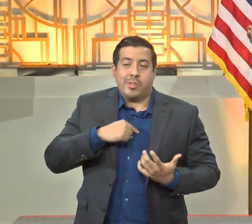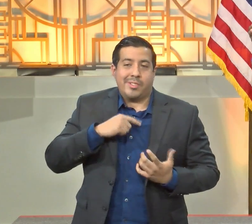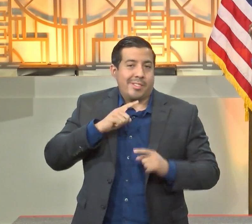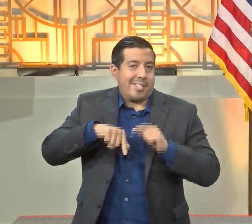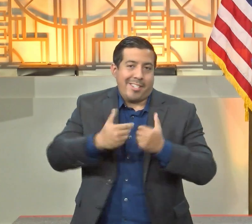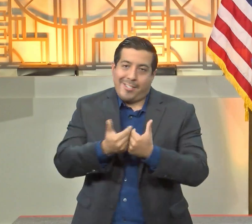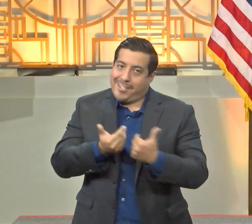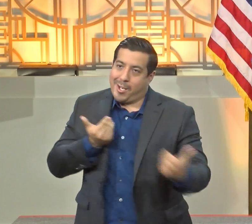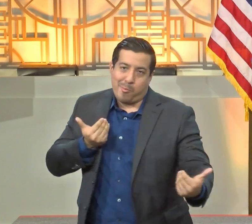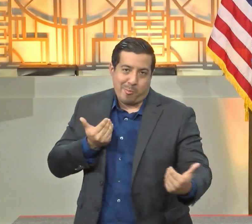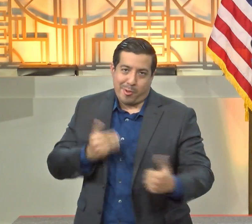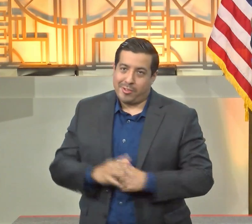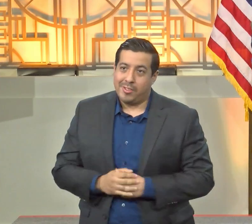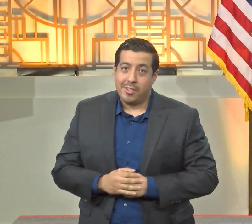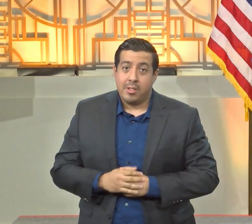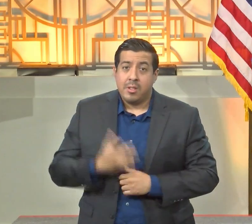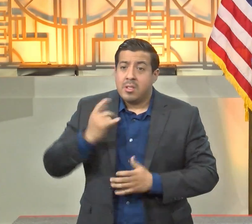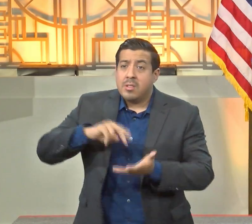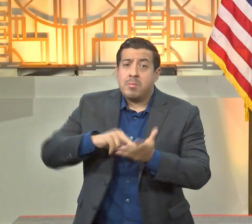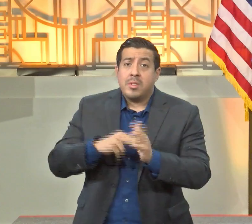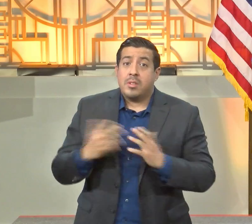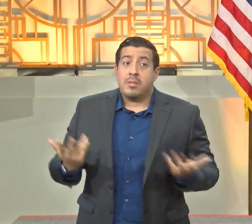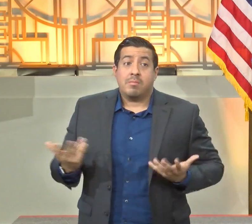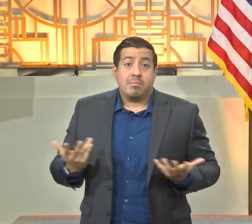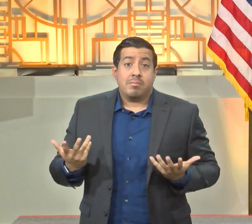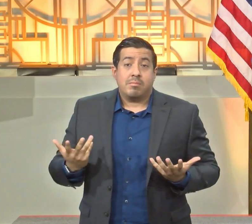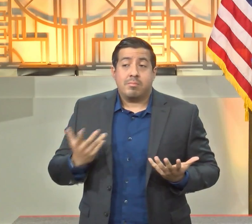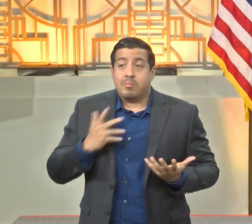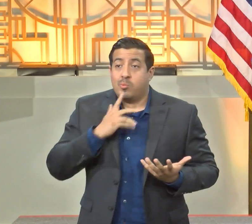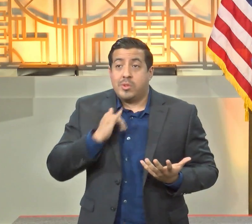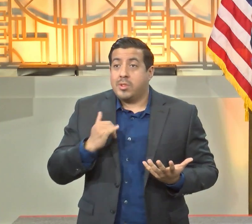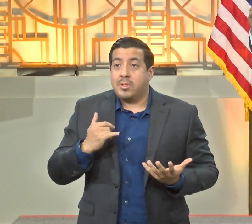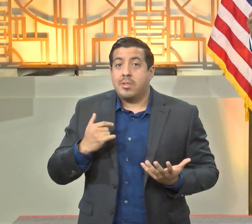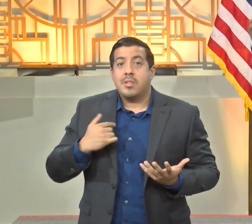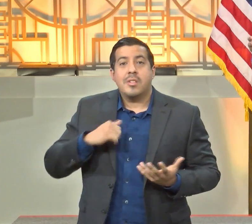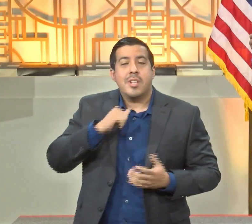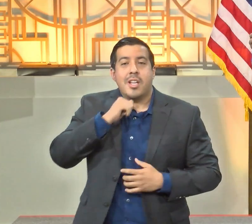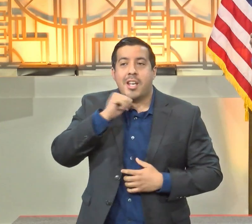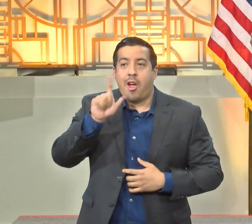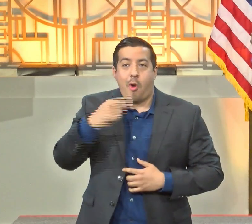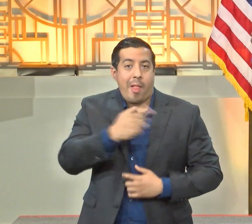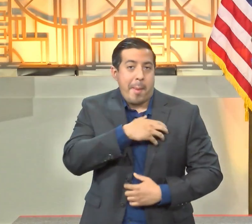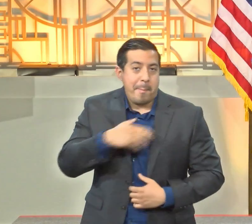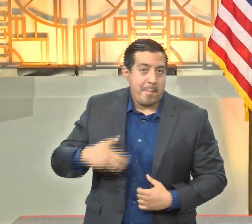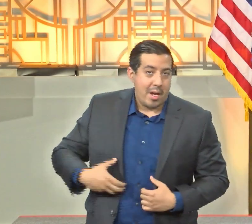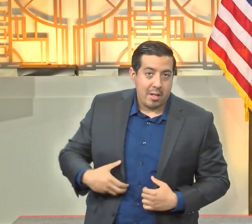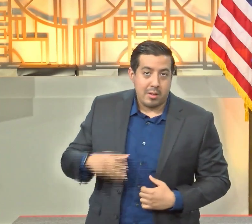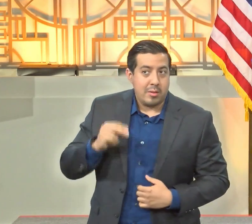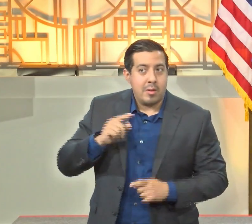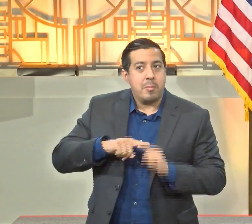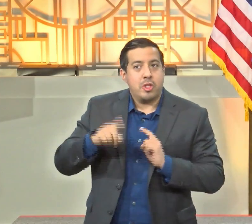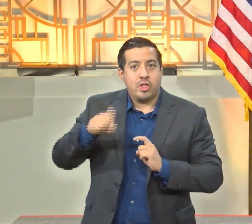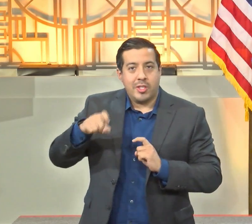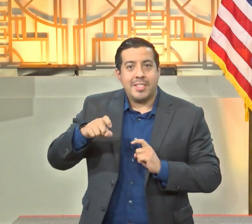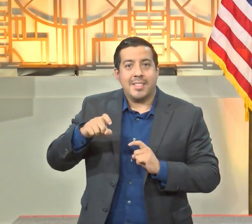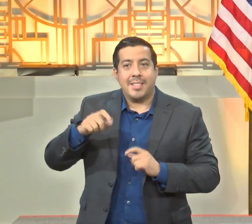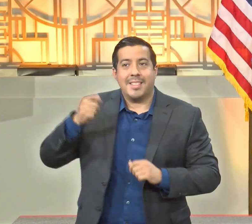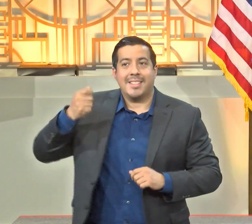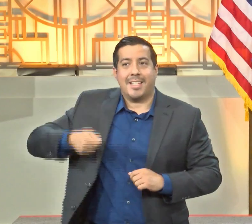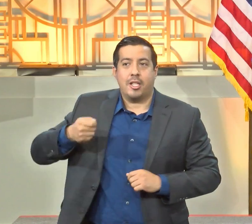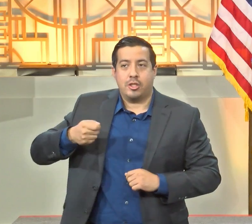inseparable. And what that means is that it's not just a mayor, but you need a county